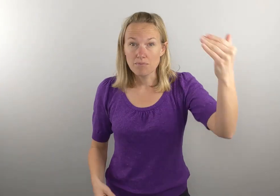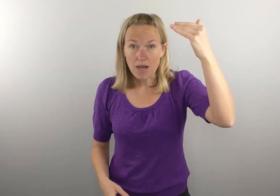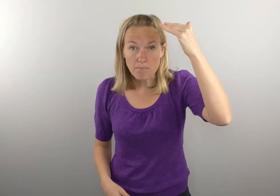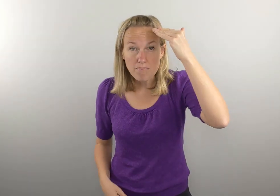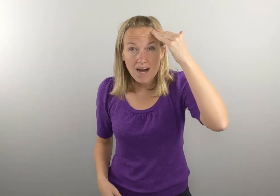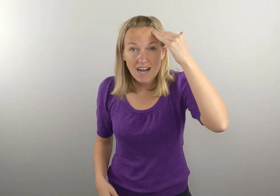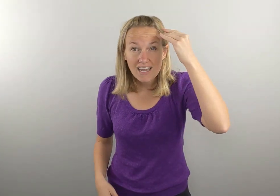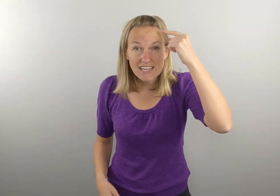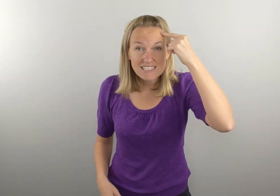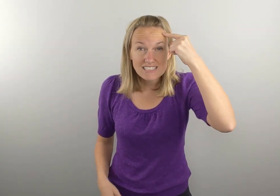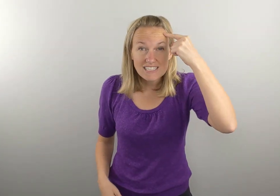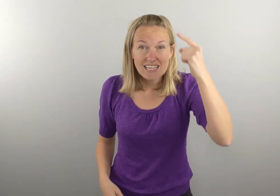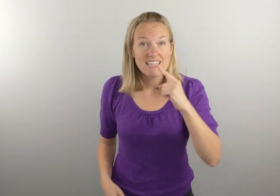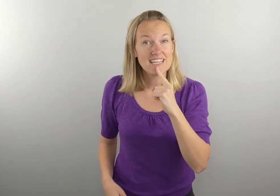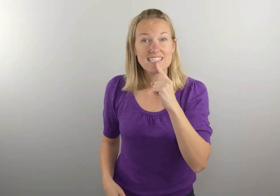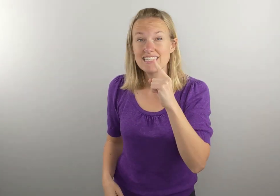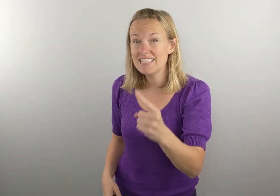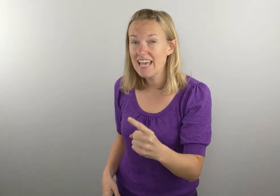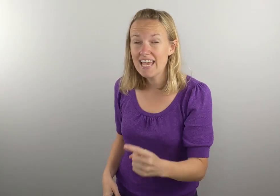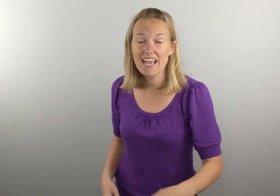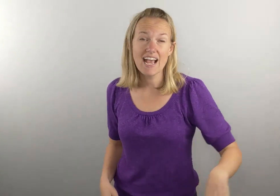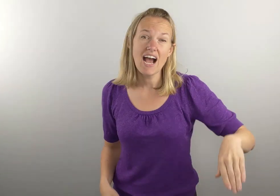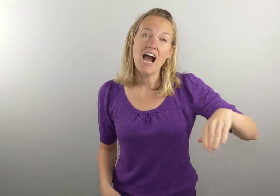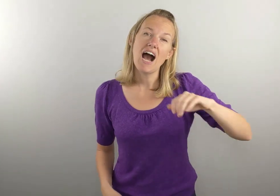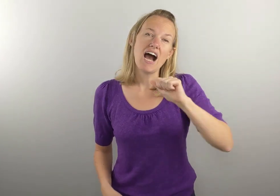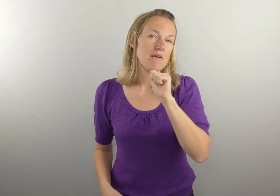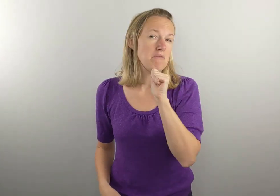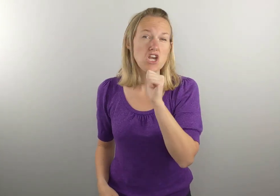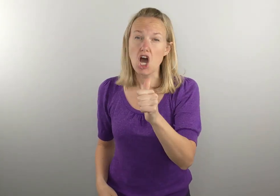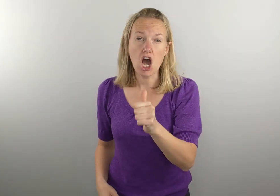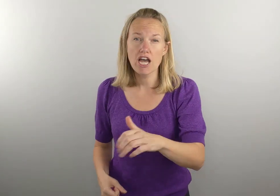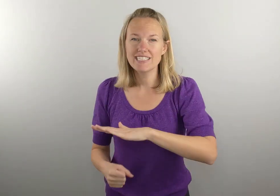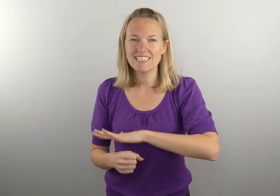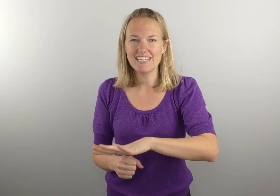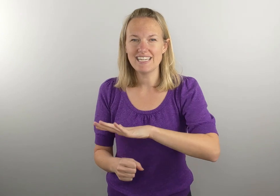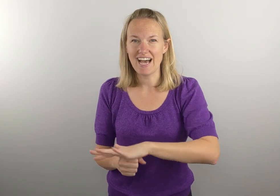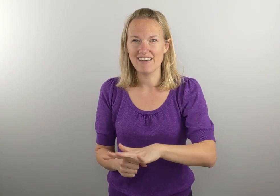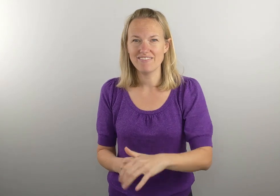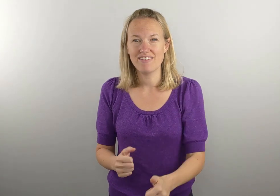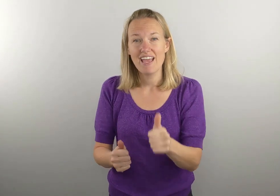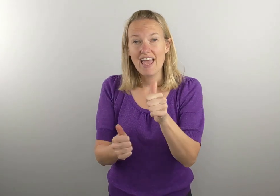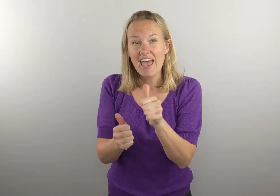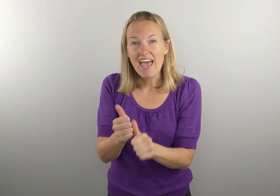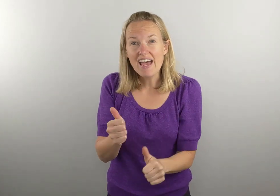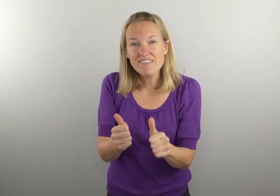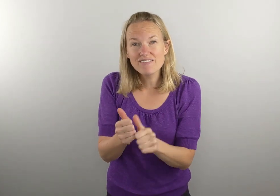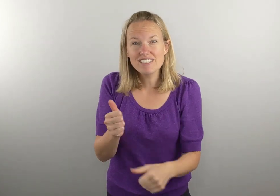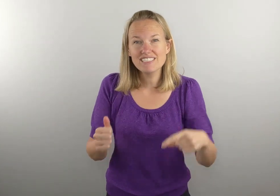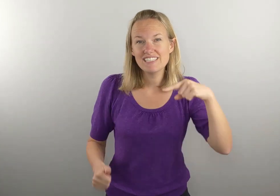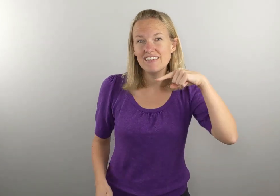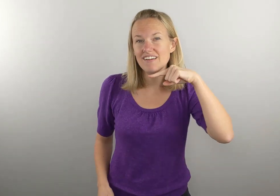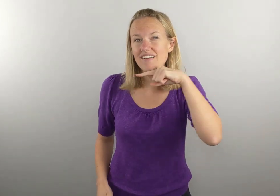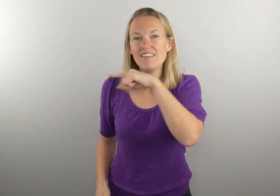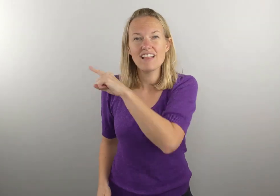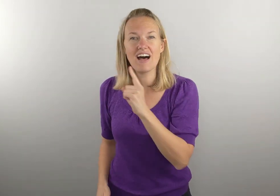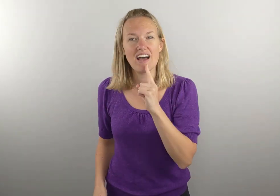my mind that say I'm not enough. Every single lie